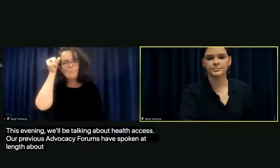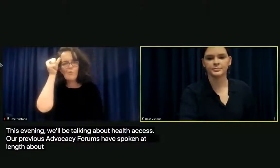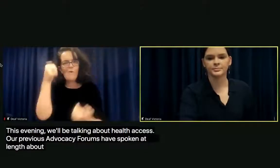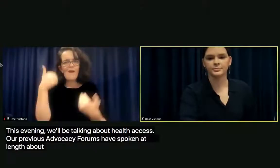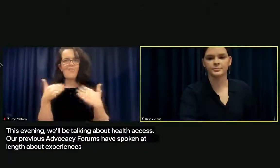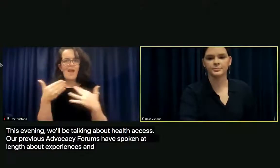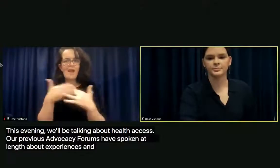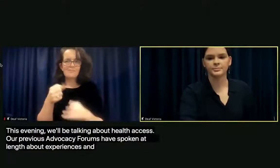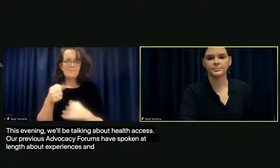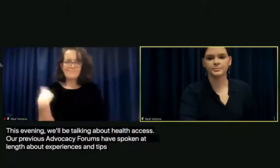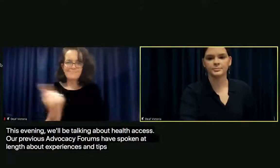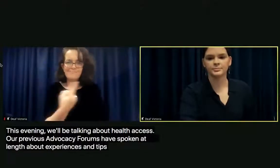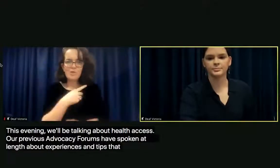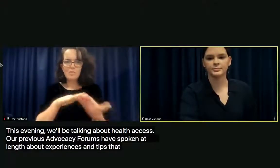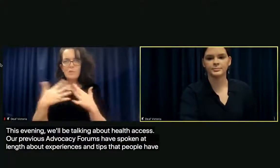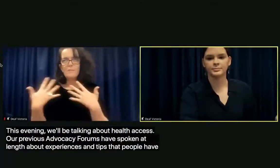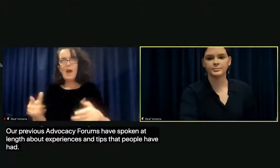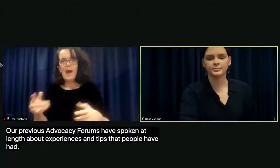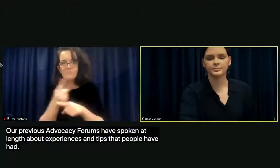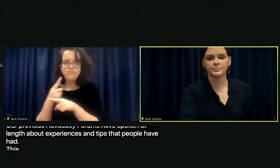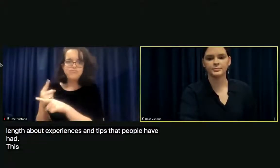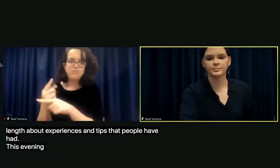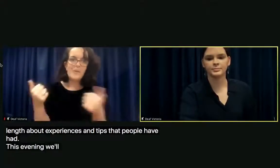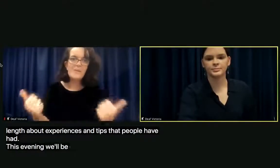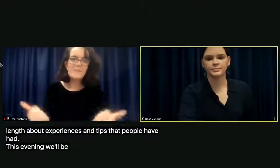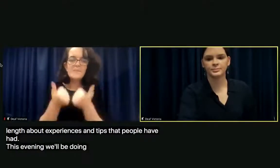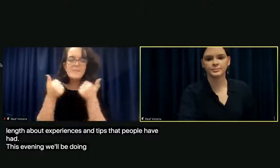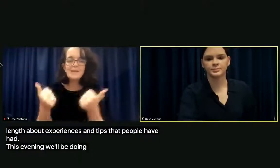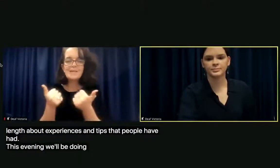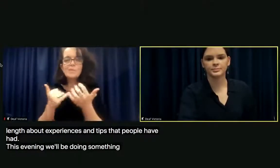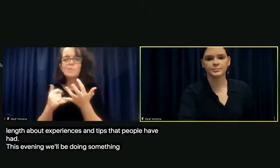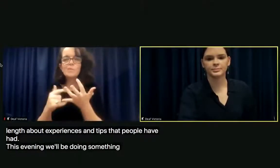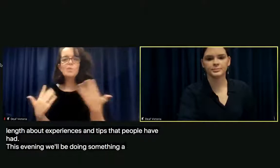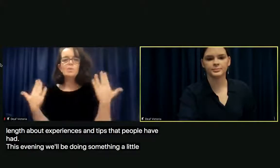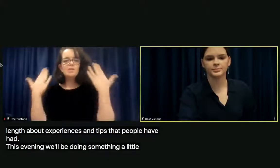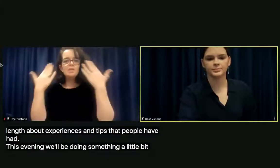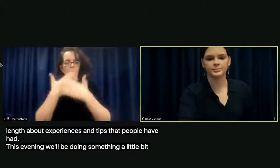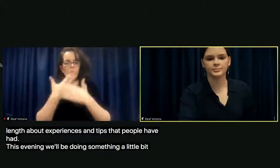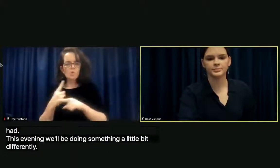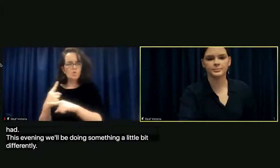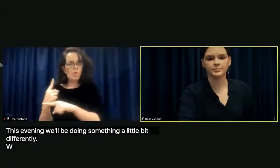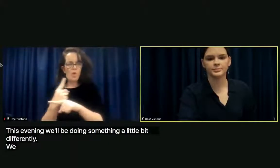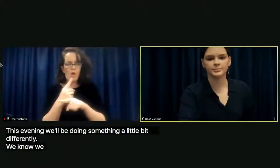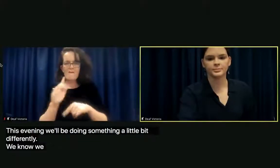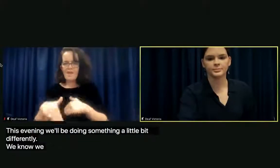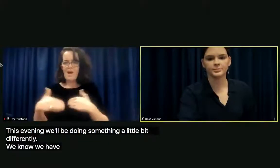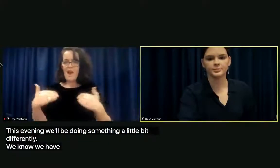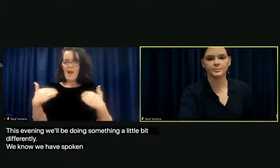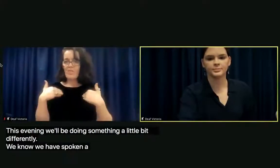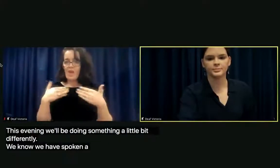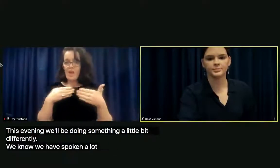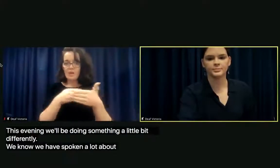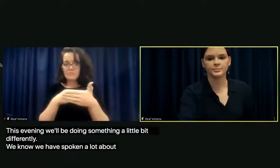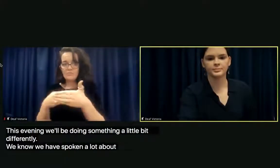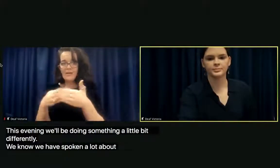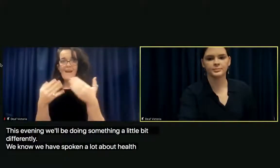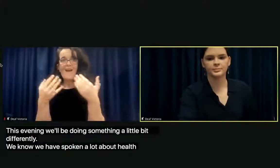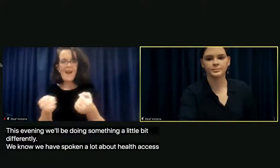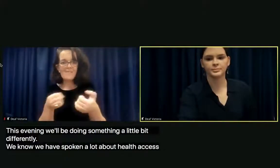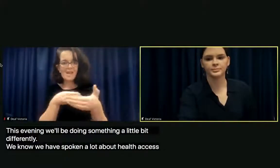doing something a little bit differently. We know that we have spoken a lot about health access within our community, so tonight we're going to be talking